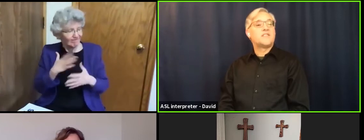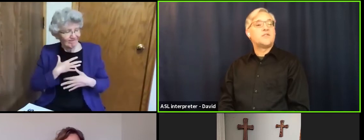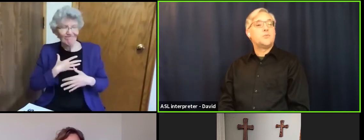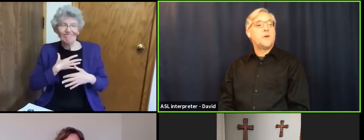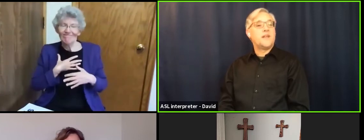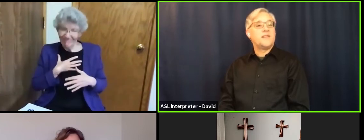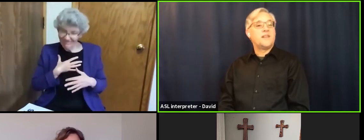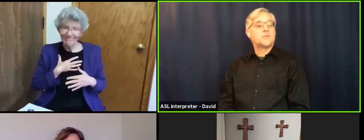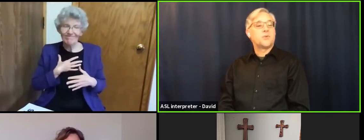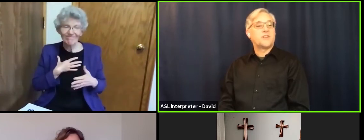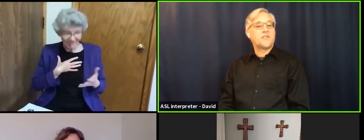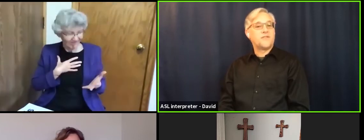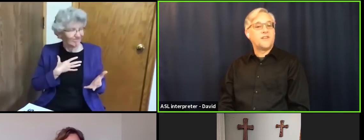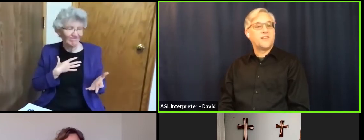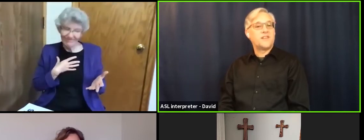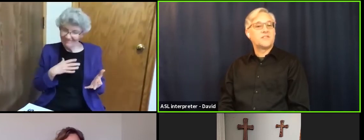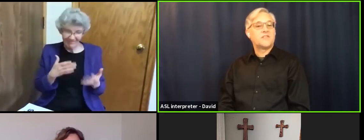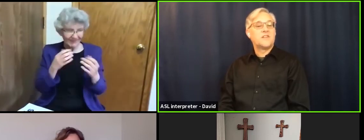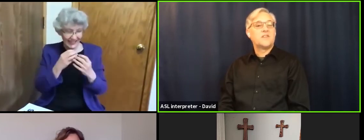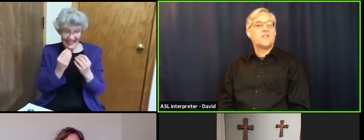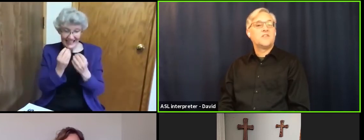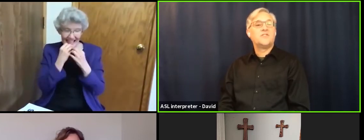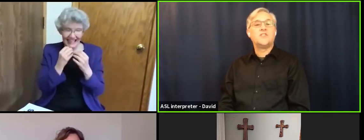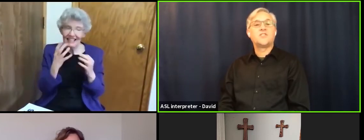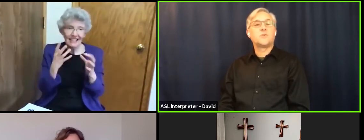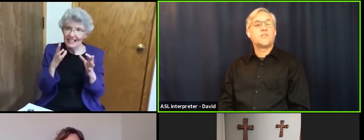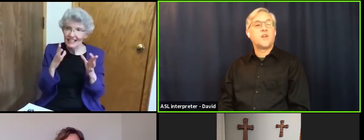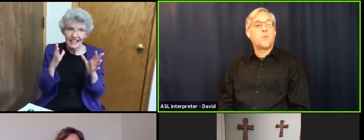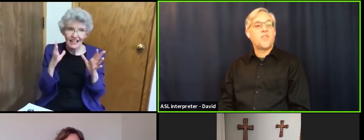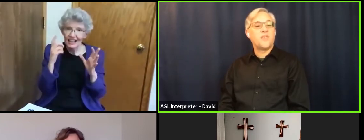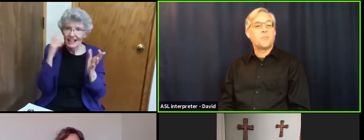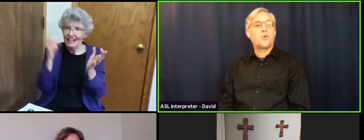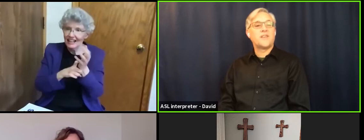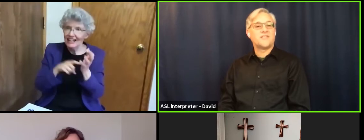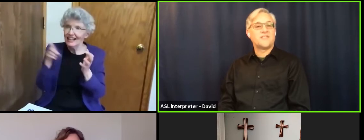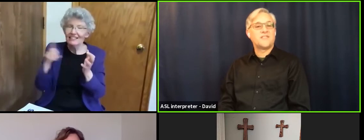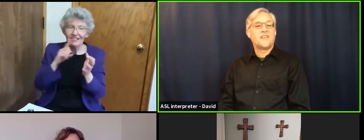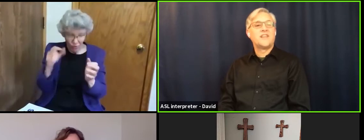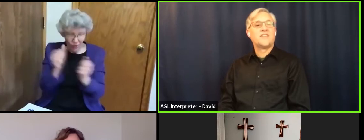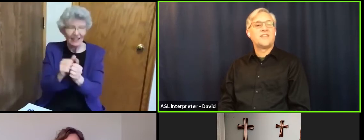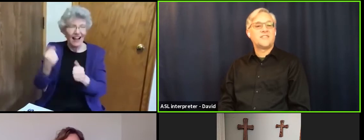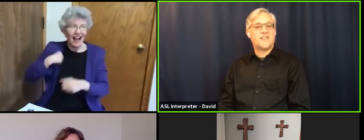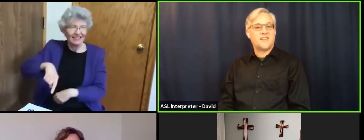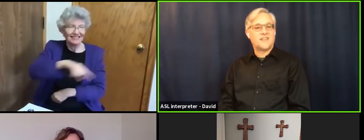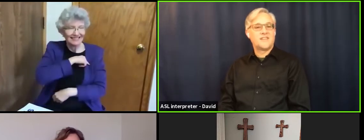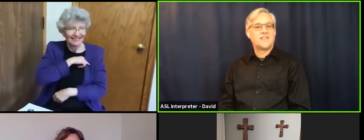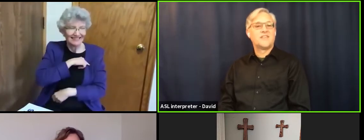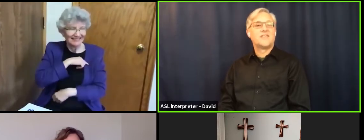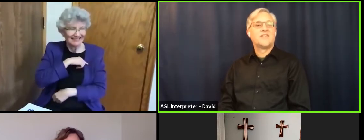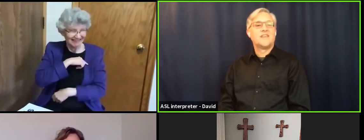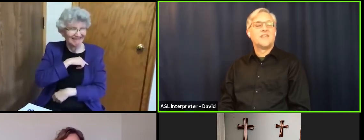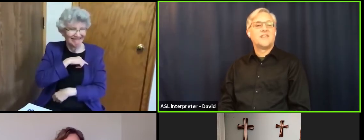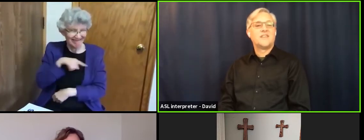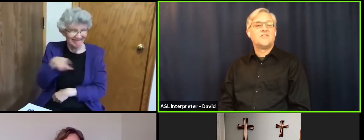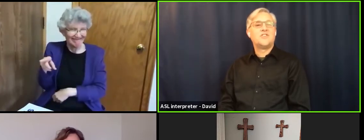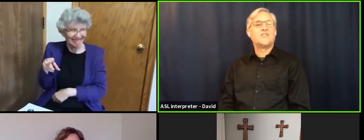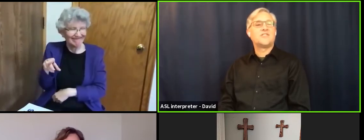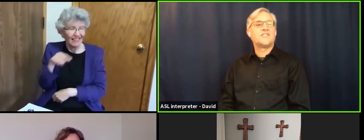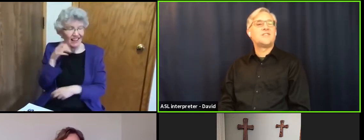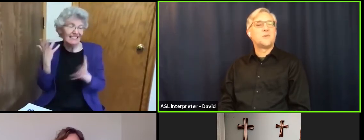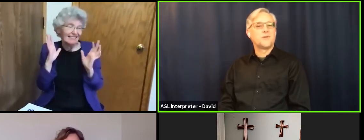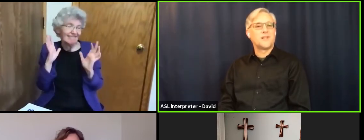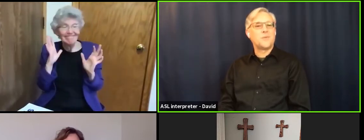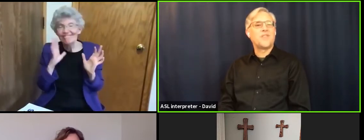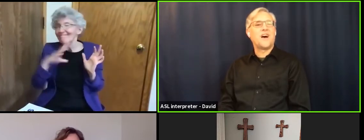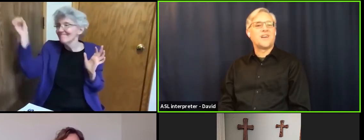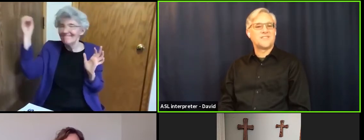Remember, as the two men expressed their feelings, Jesus was there with them, present, listening. Jesus